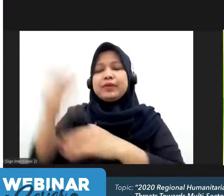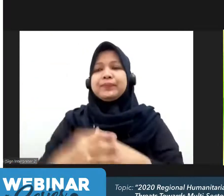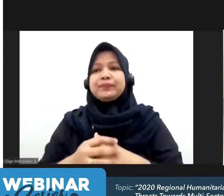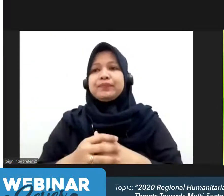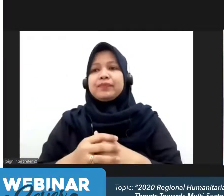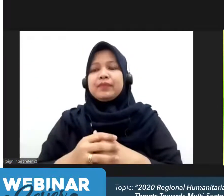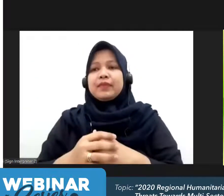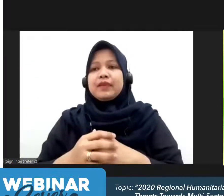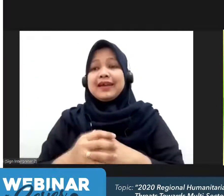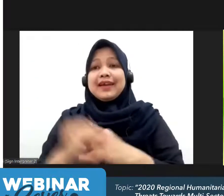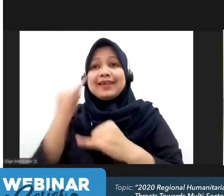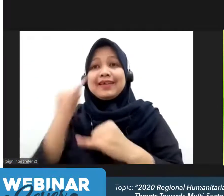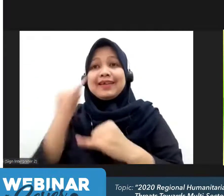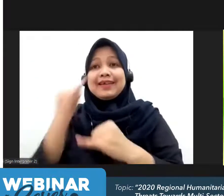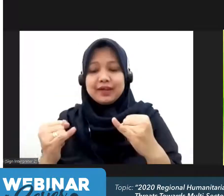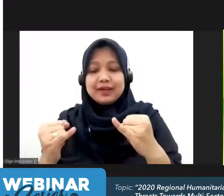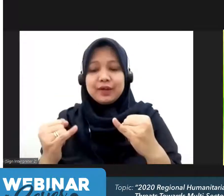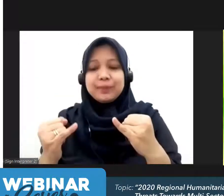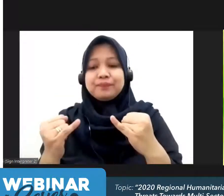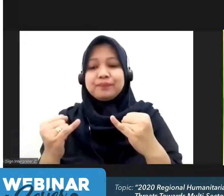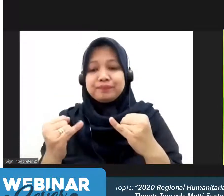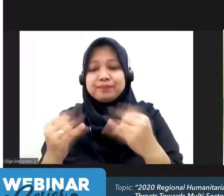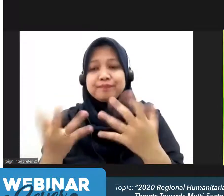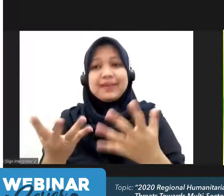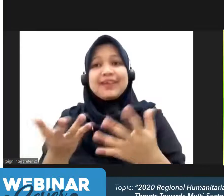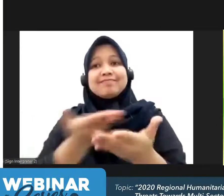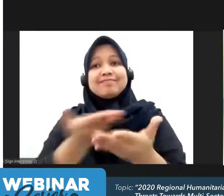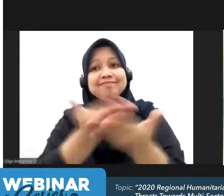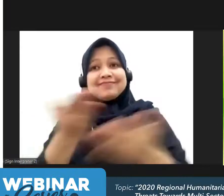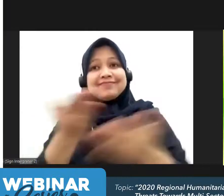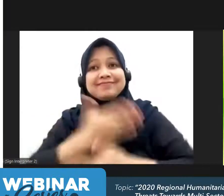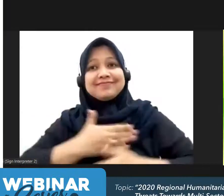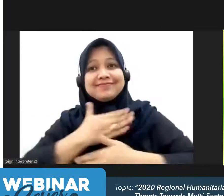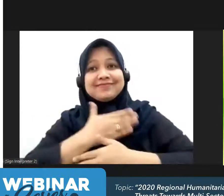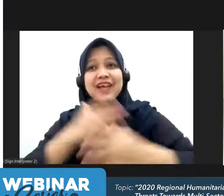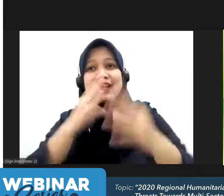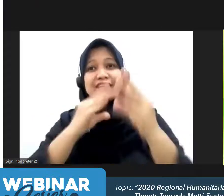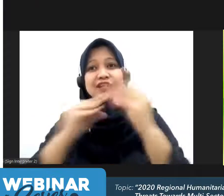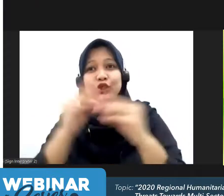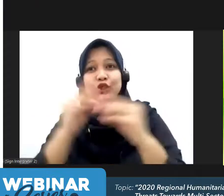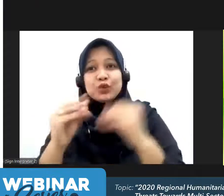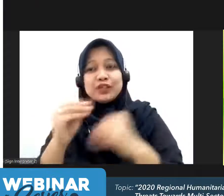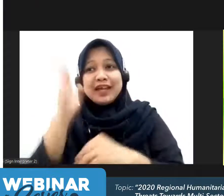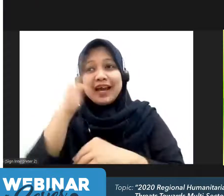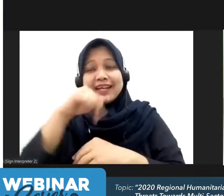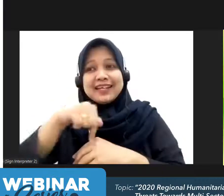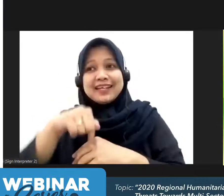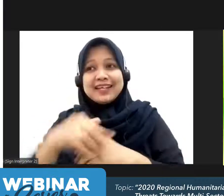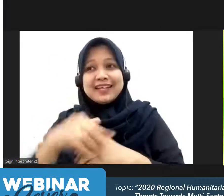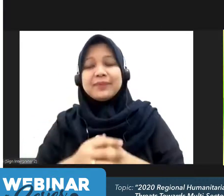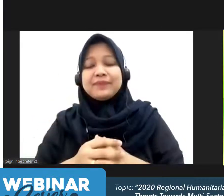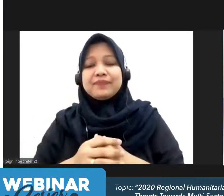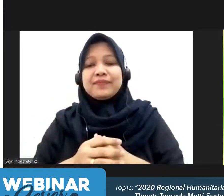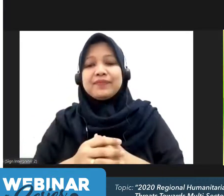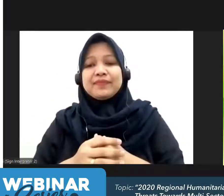Last but not least, enjoy the discussion. Do not hesitate to explore your experience to